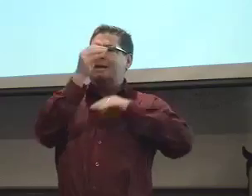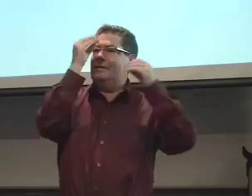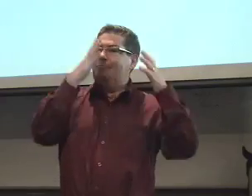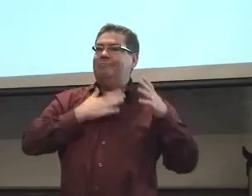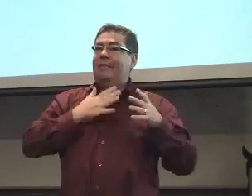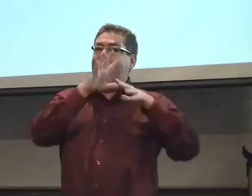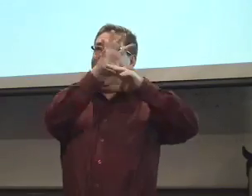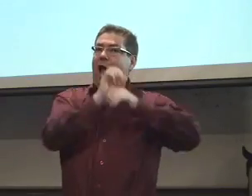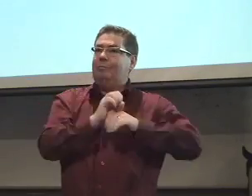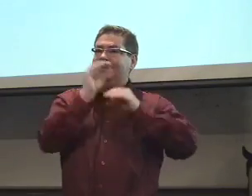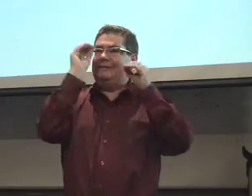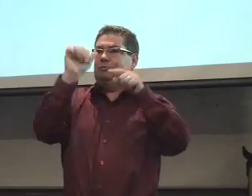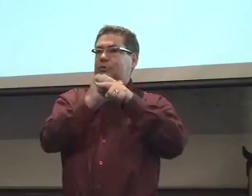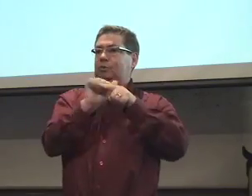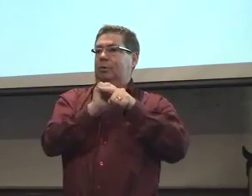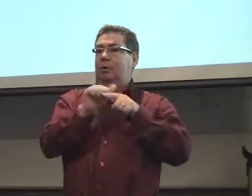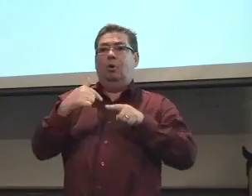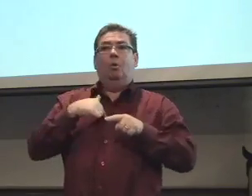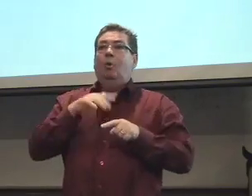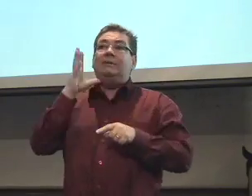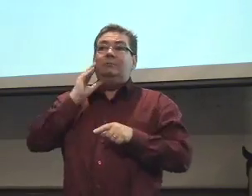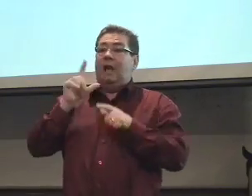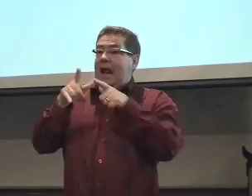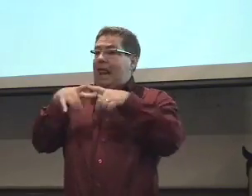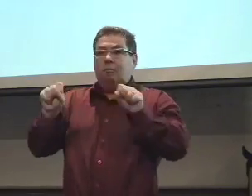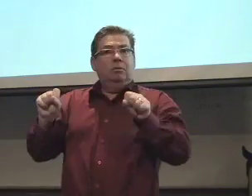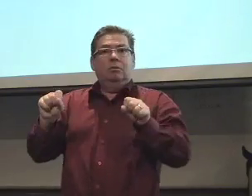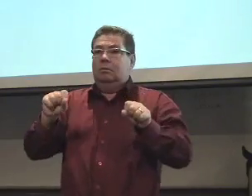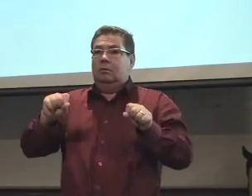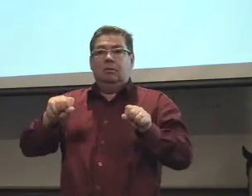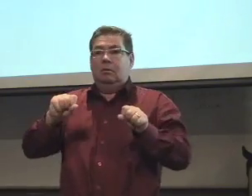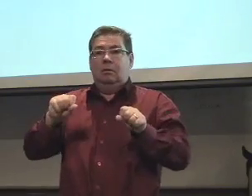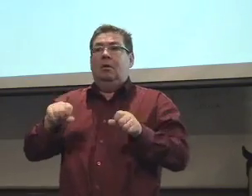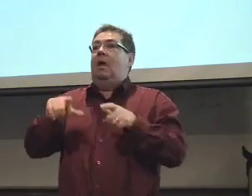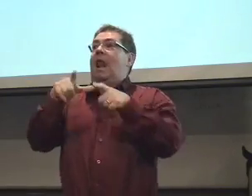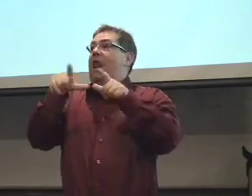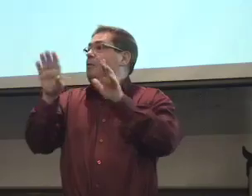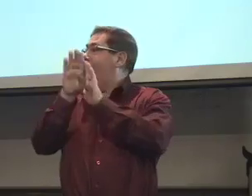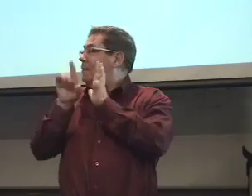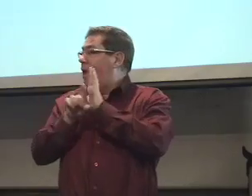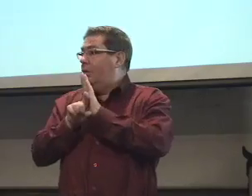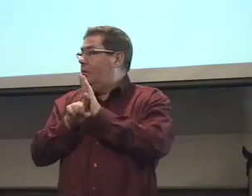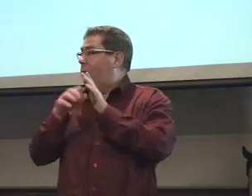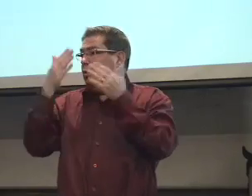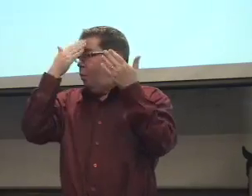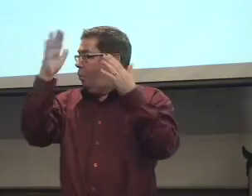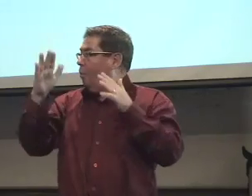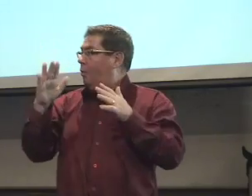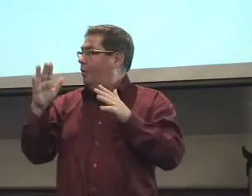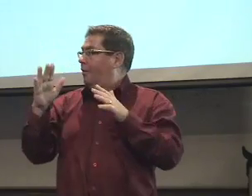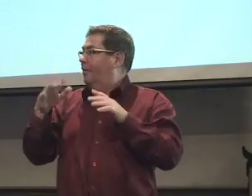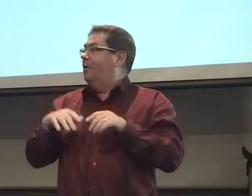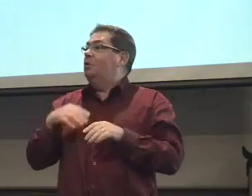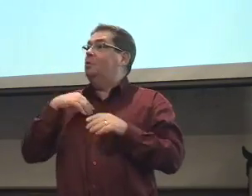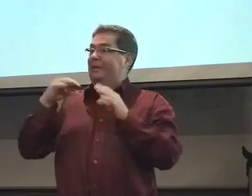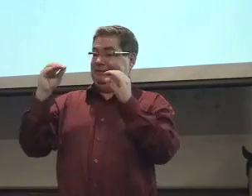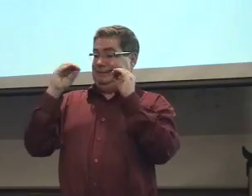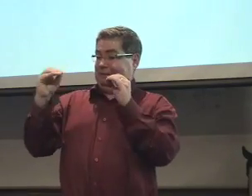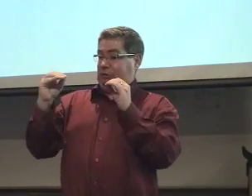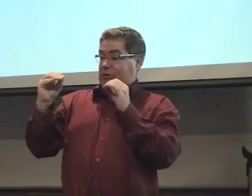because we're not linguists. And we don't have the language background to know why this is going to fail. We teach children, deaf children, how